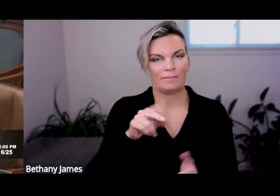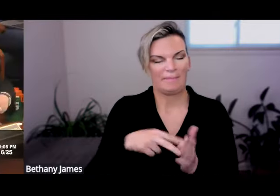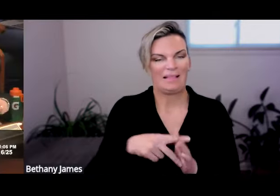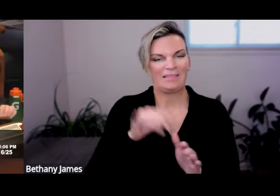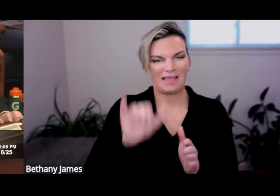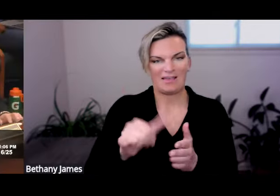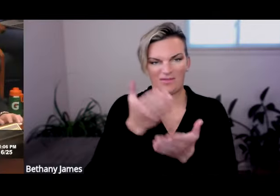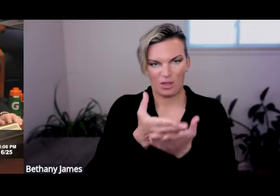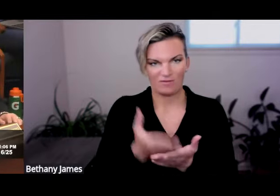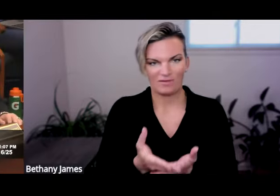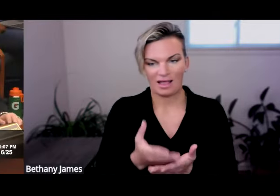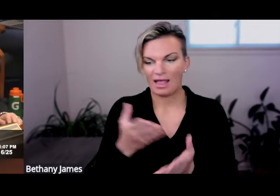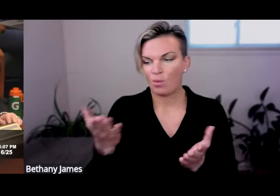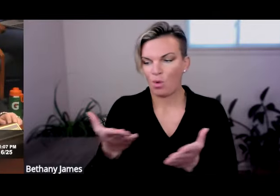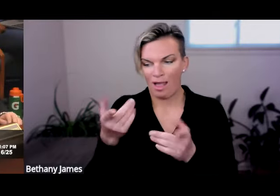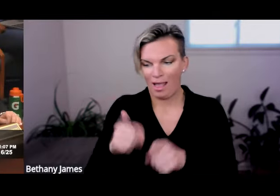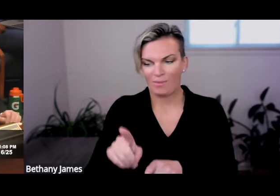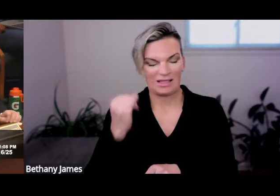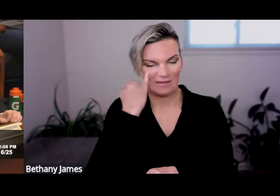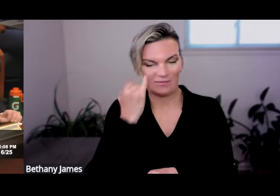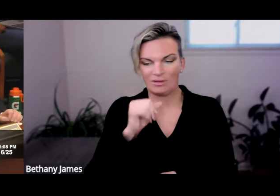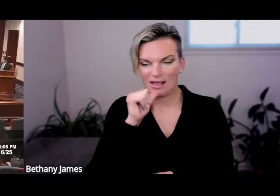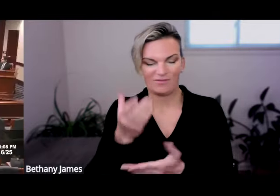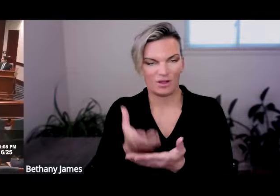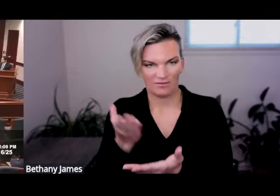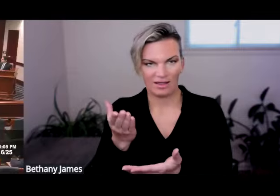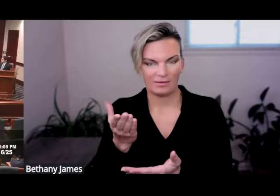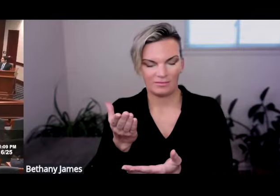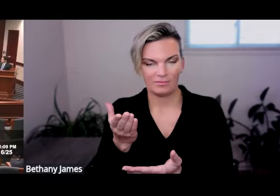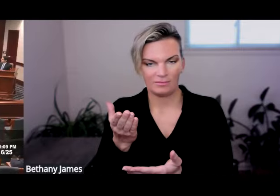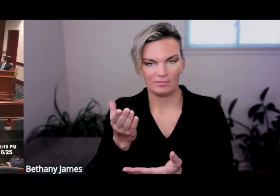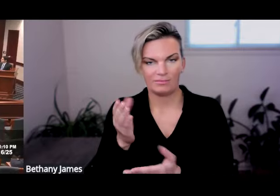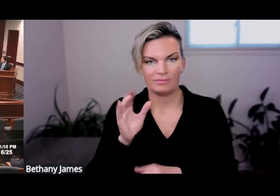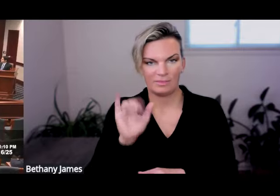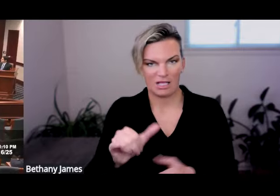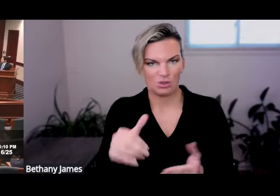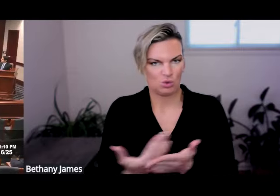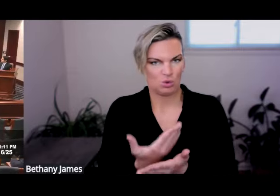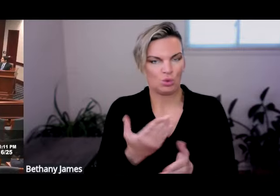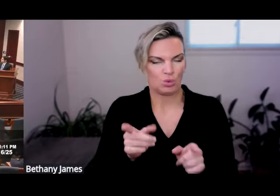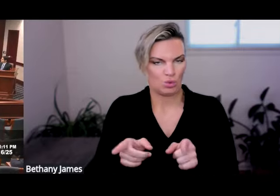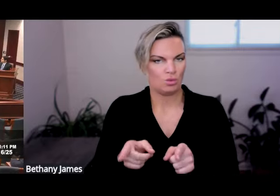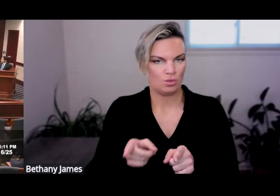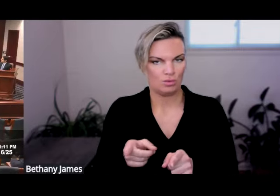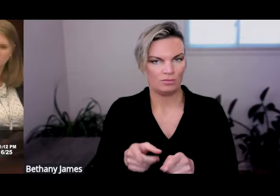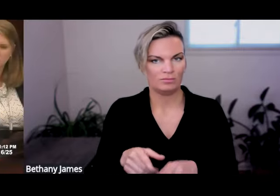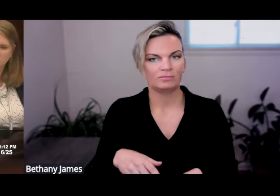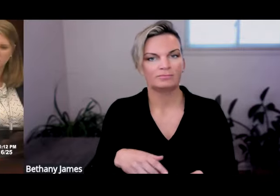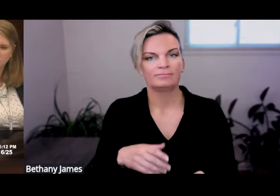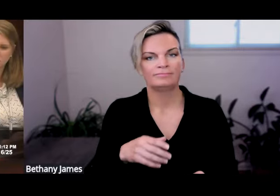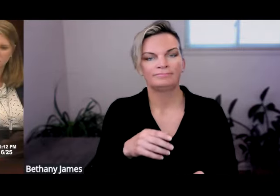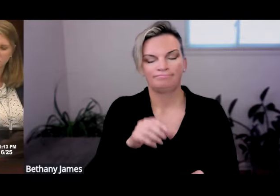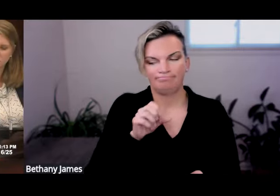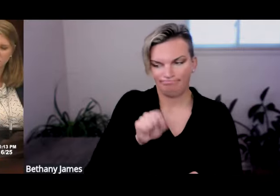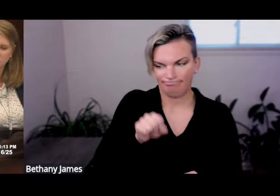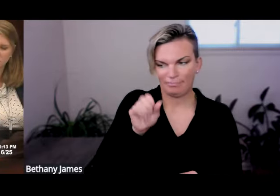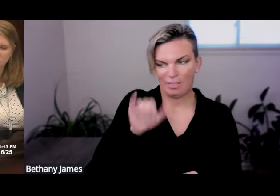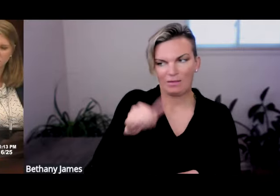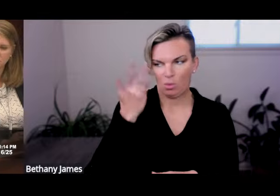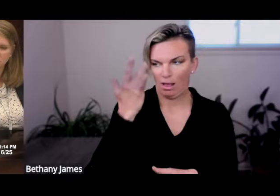verified. So that's why I tried to focus on that piece of it. Yes. But I will say, I think I have enough